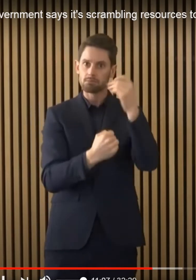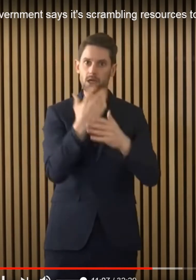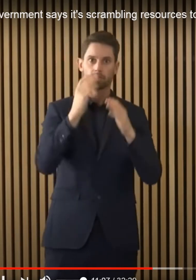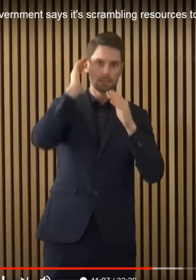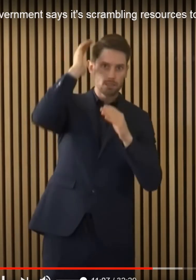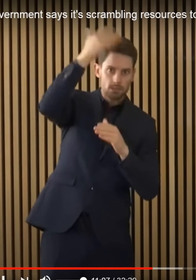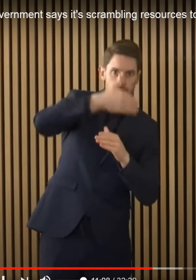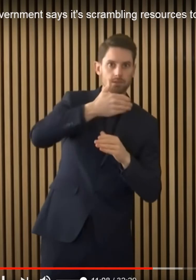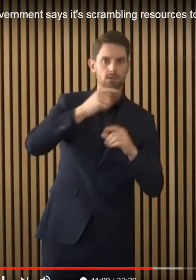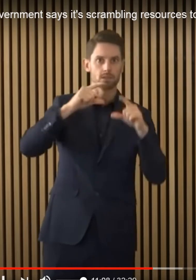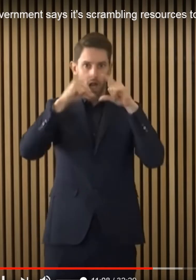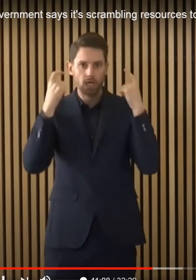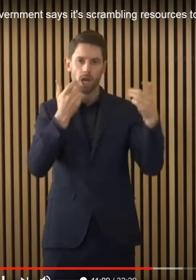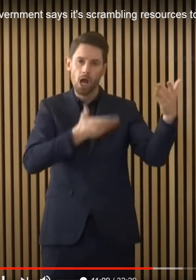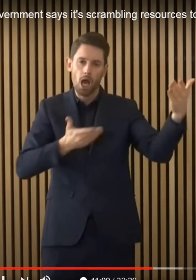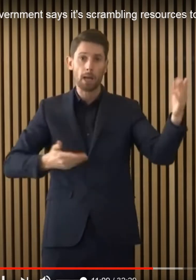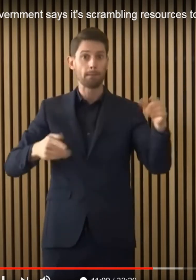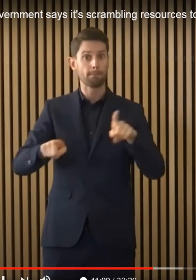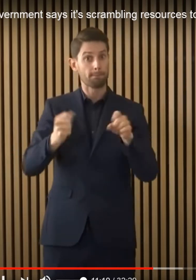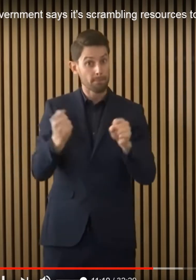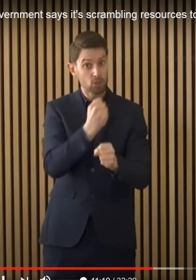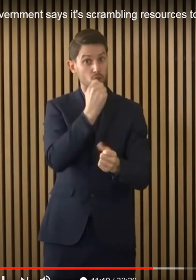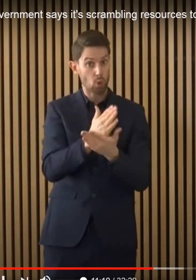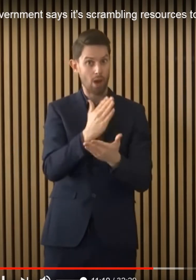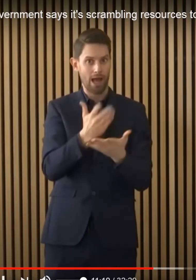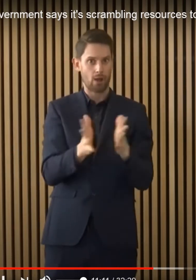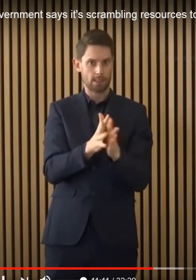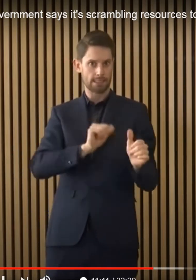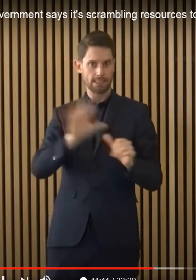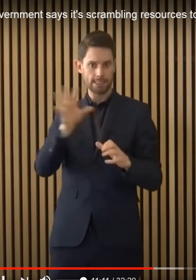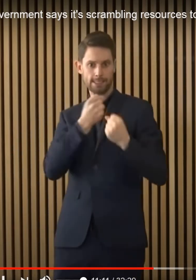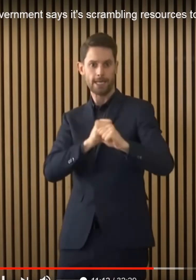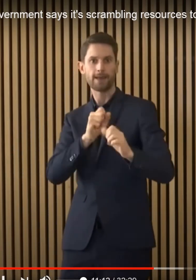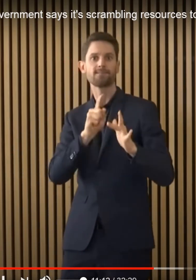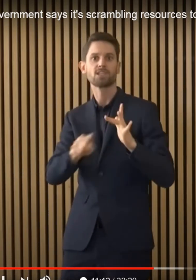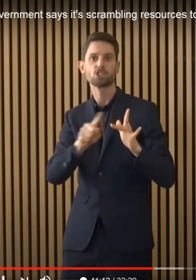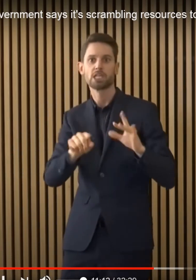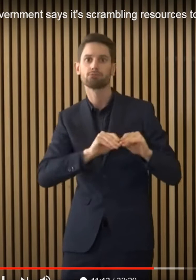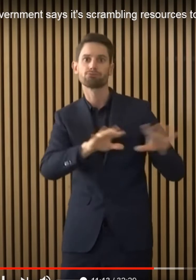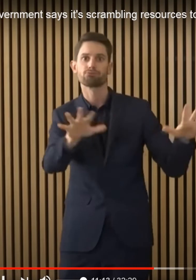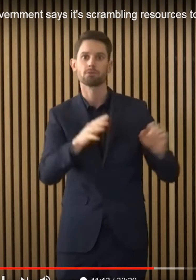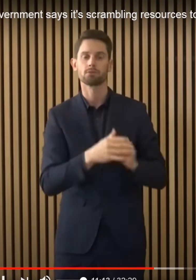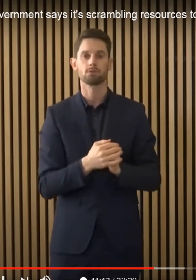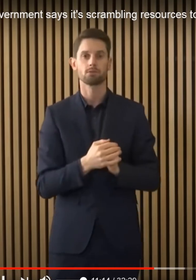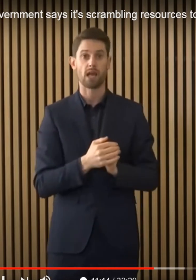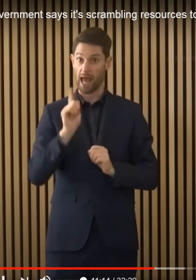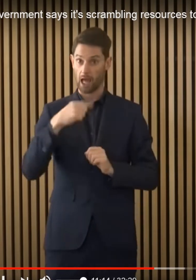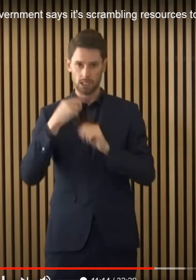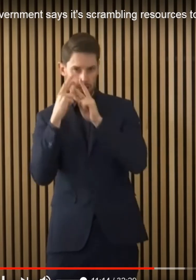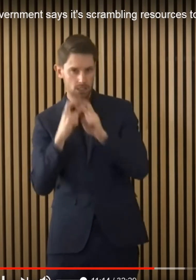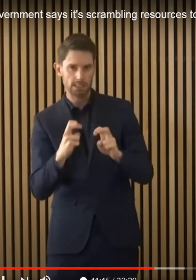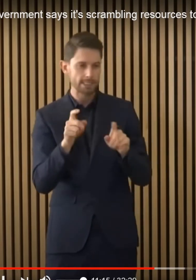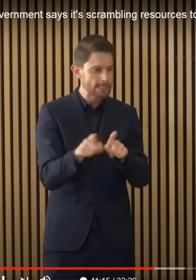get further outbreaks. That's the focus, and we are now looking at training options, advice options,